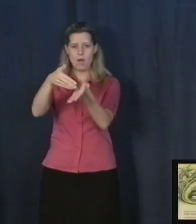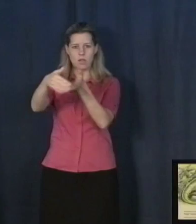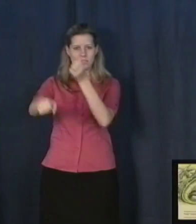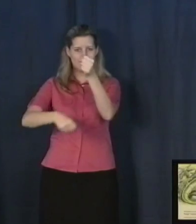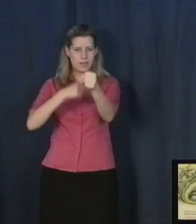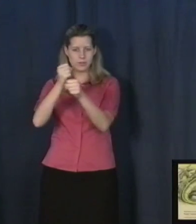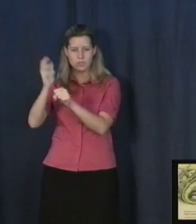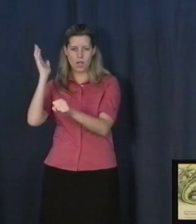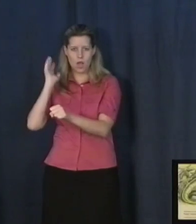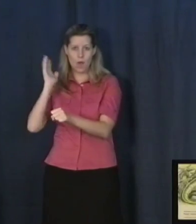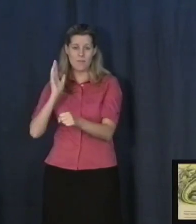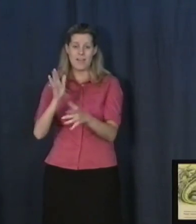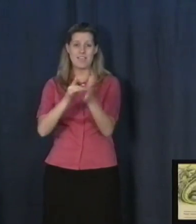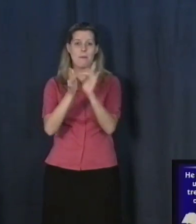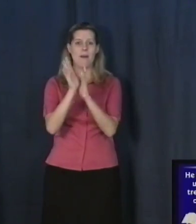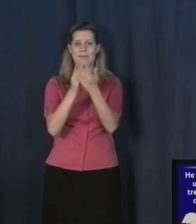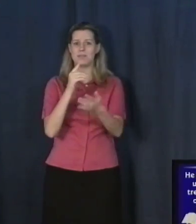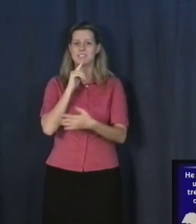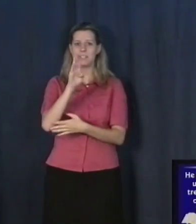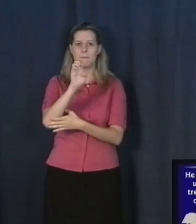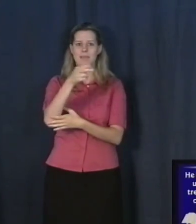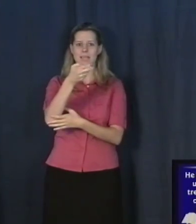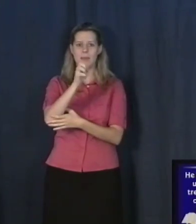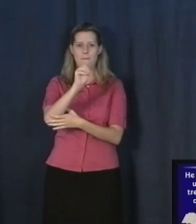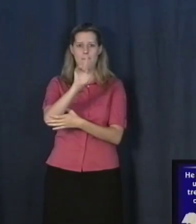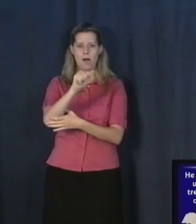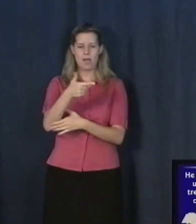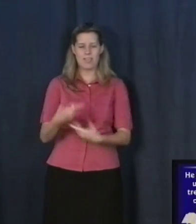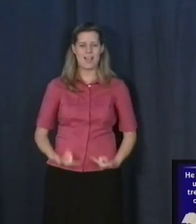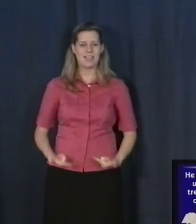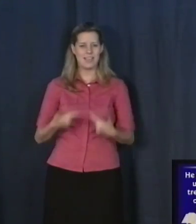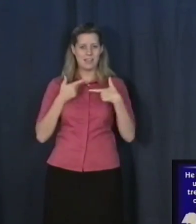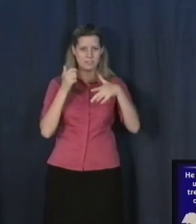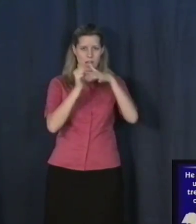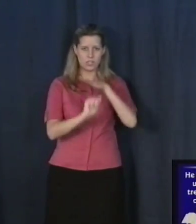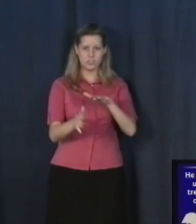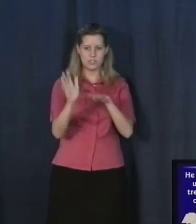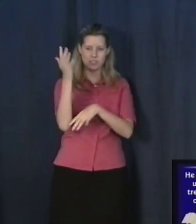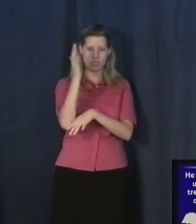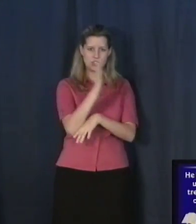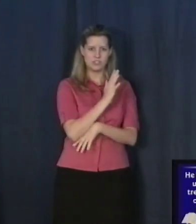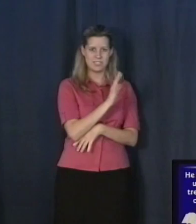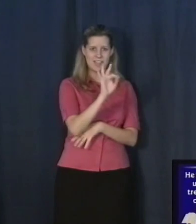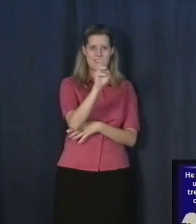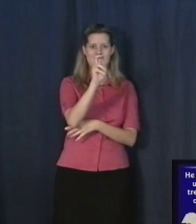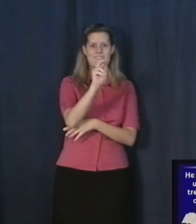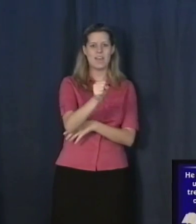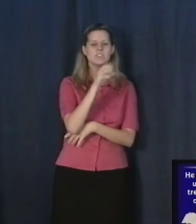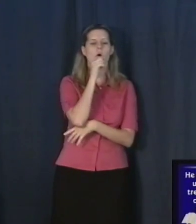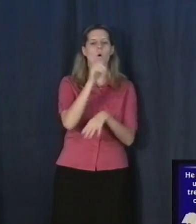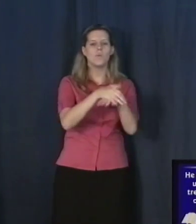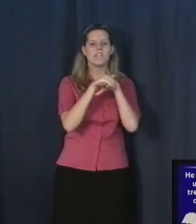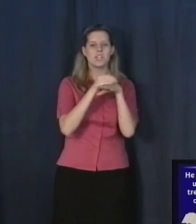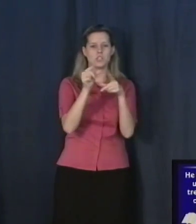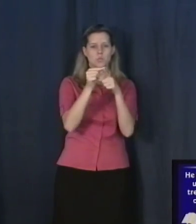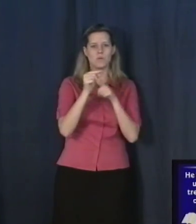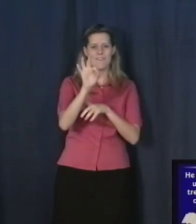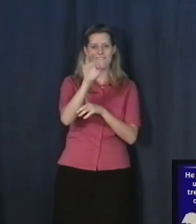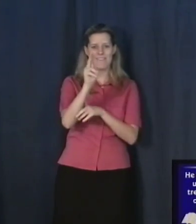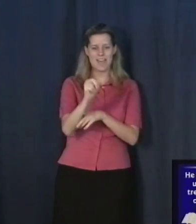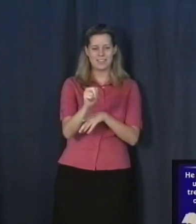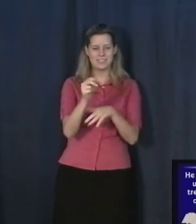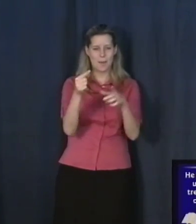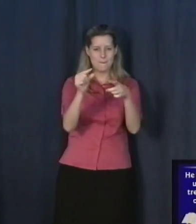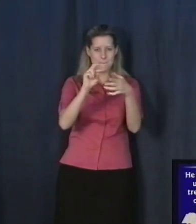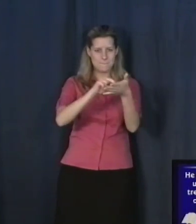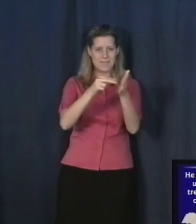Millions of years ago. The Bible says Behemoth lives under the shady trees in the fens. The Old English word fens means the